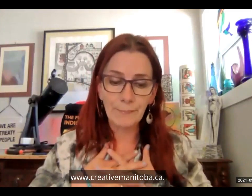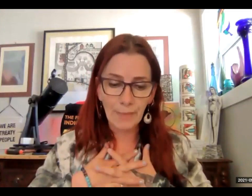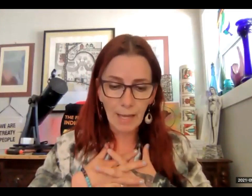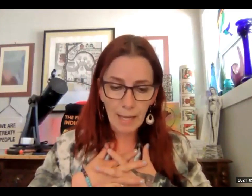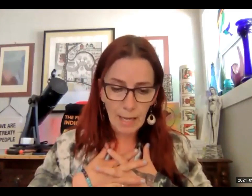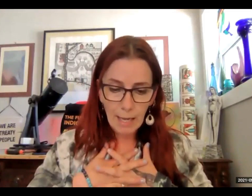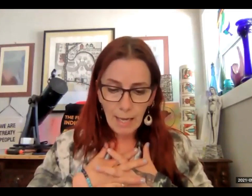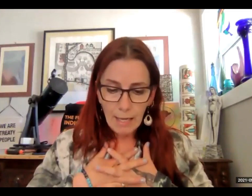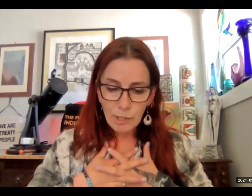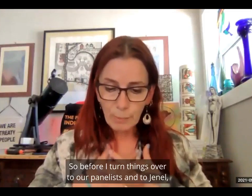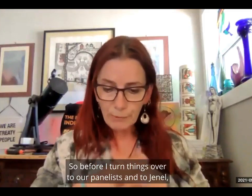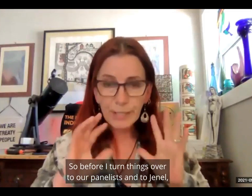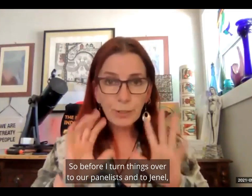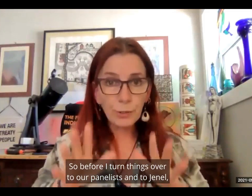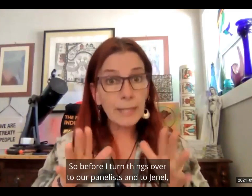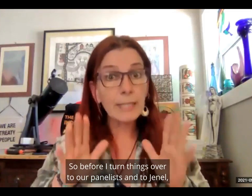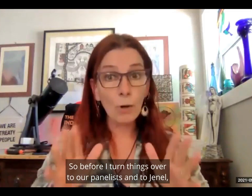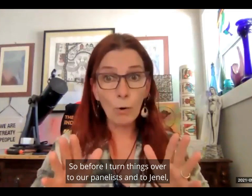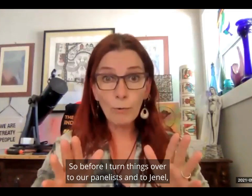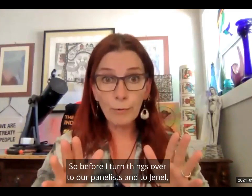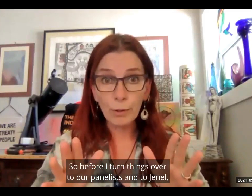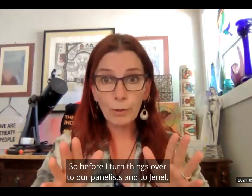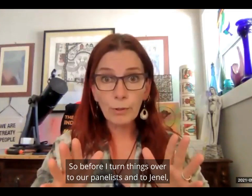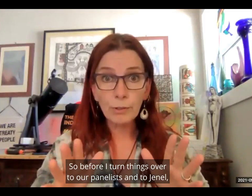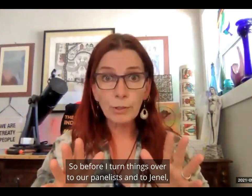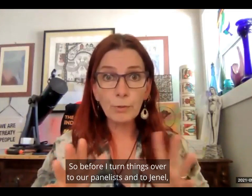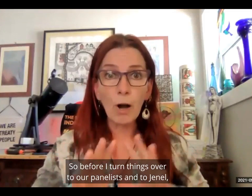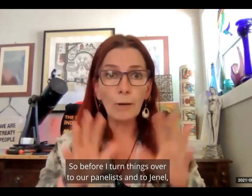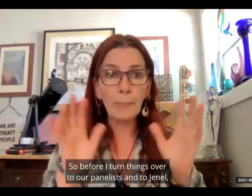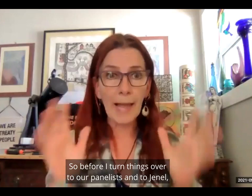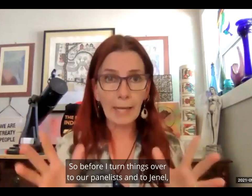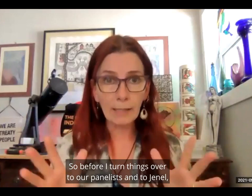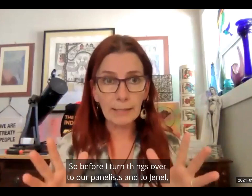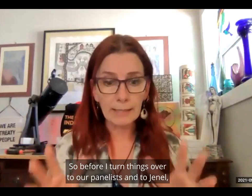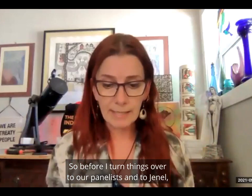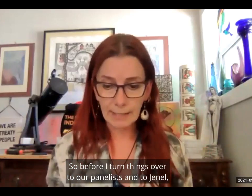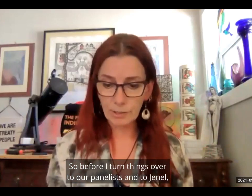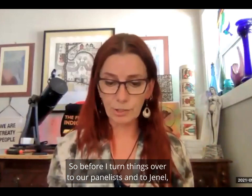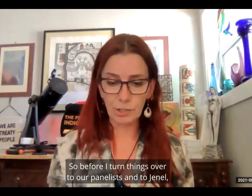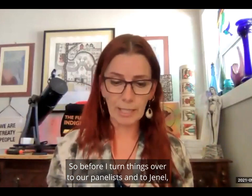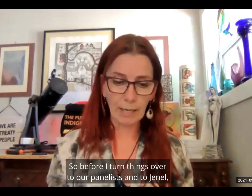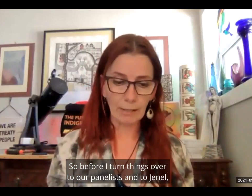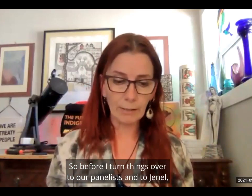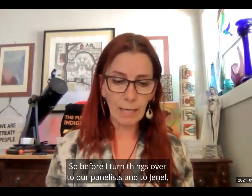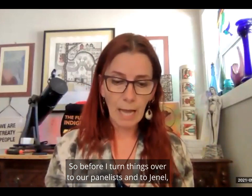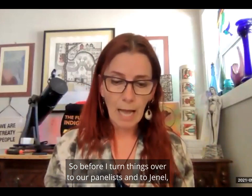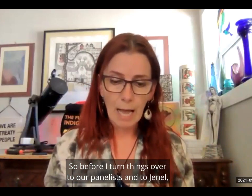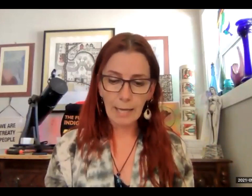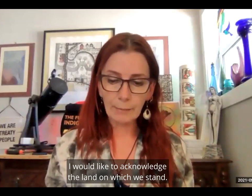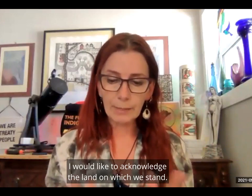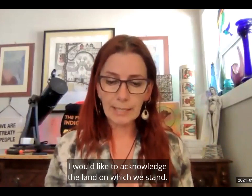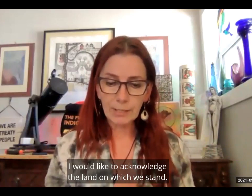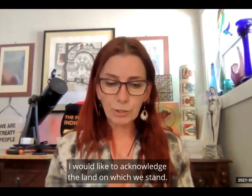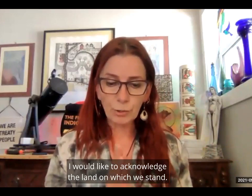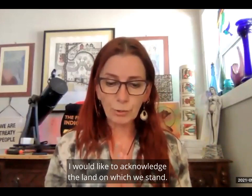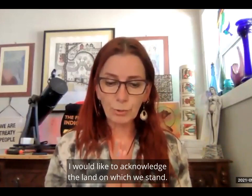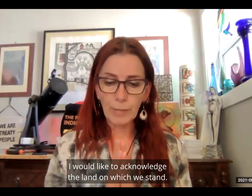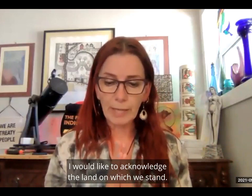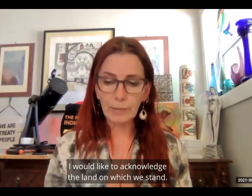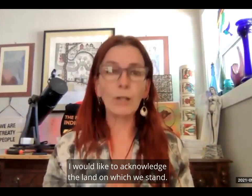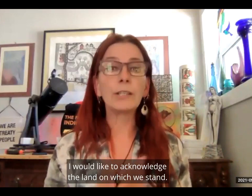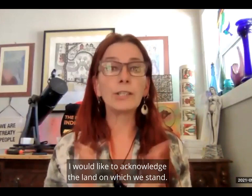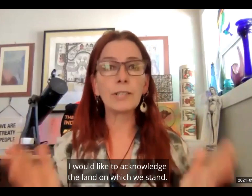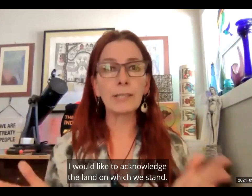www.creativemanitoba.ca. So before I turn things over to our panelists and to Janelle, I would like